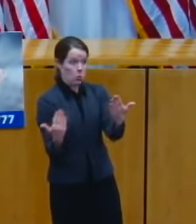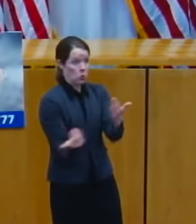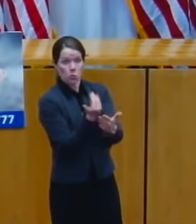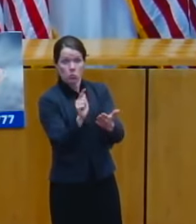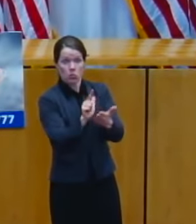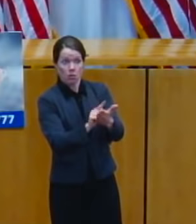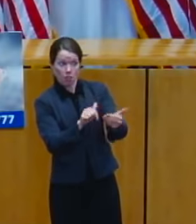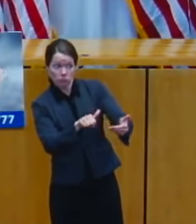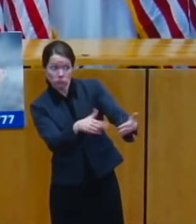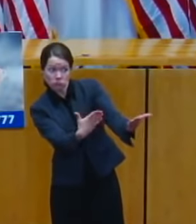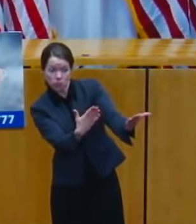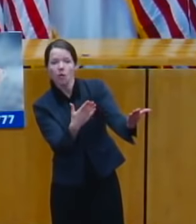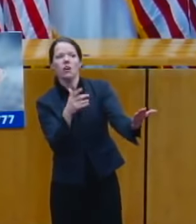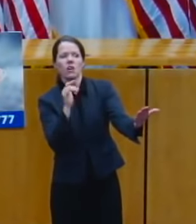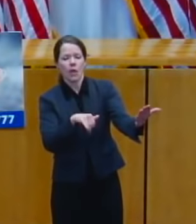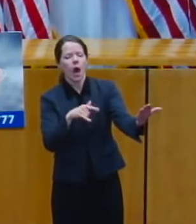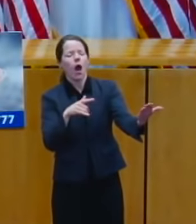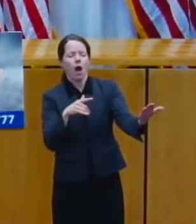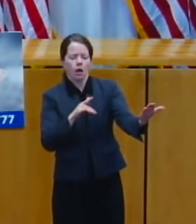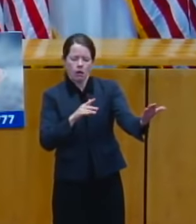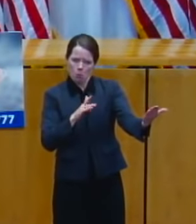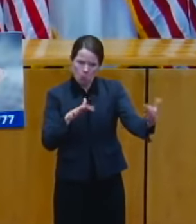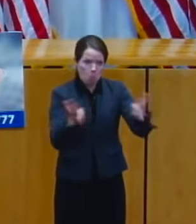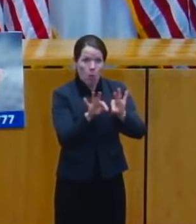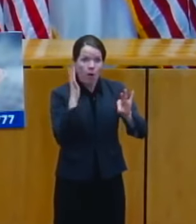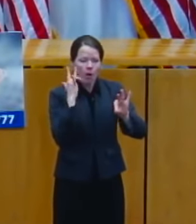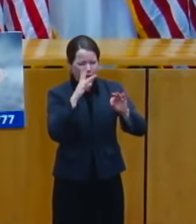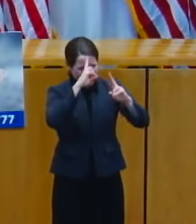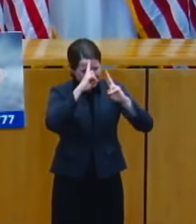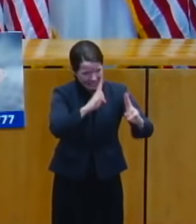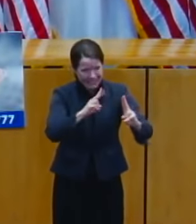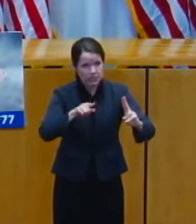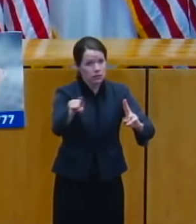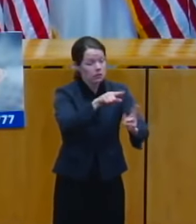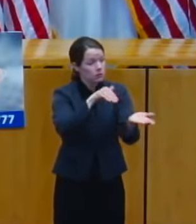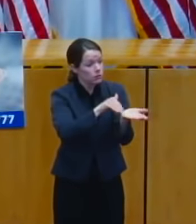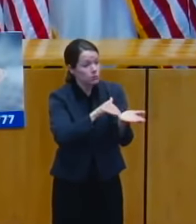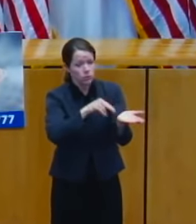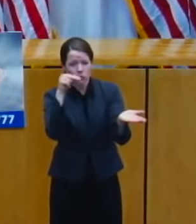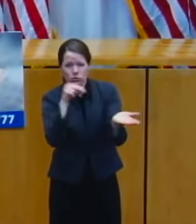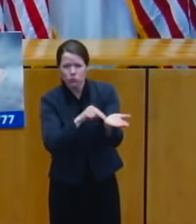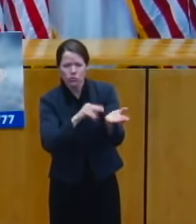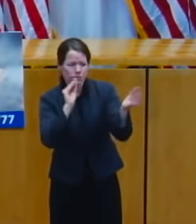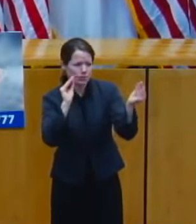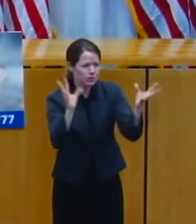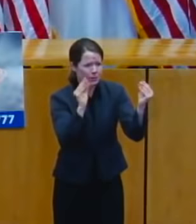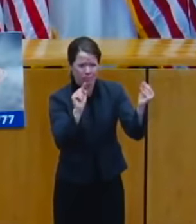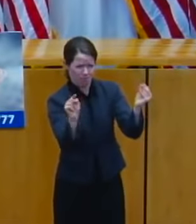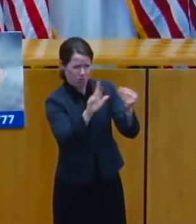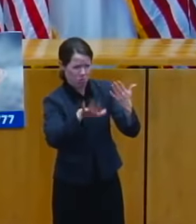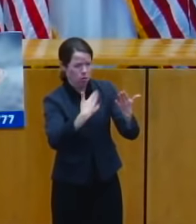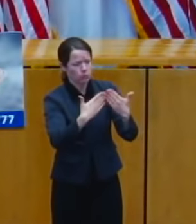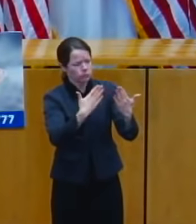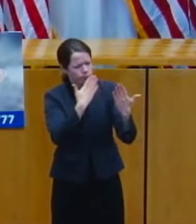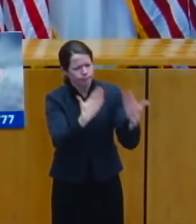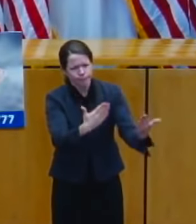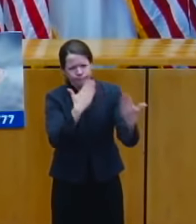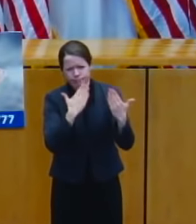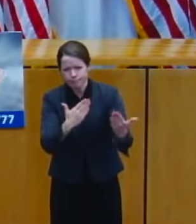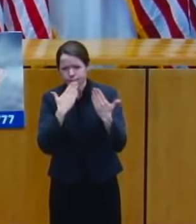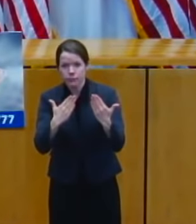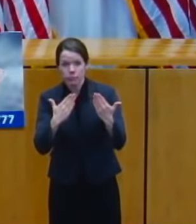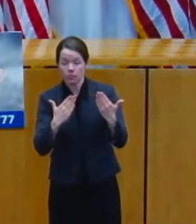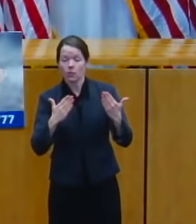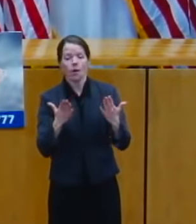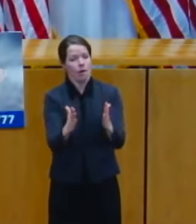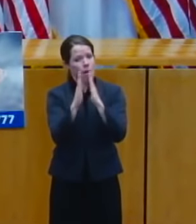Attorney General, Maureen Healy, and her team for their help in crafting this legislation, and we urge the legislature to move quickly